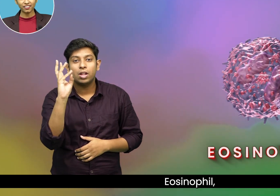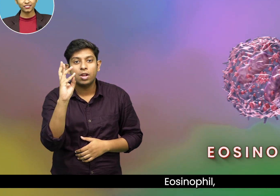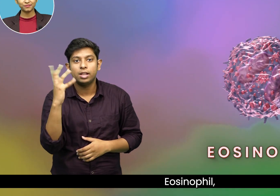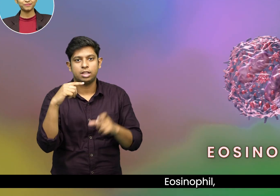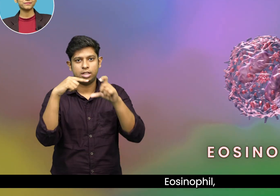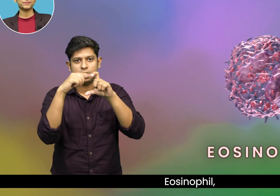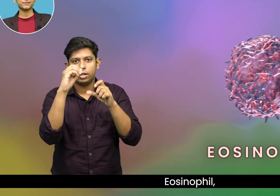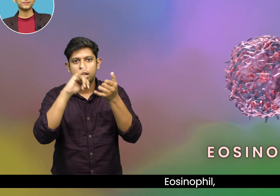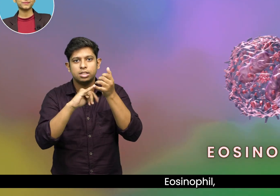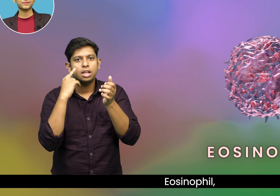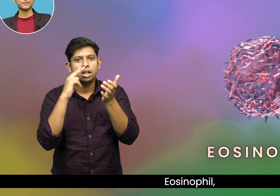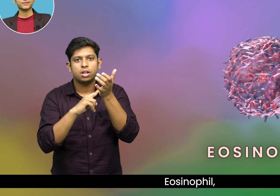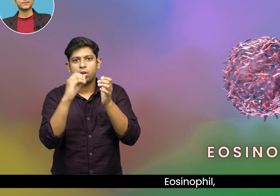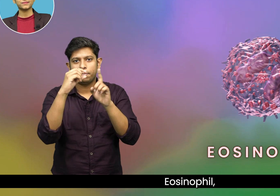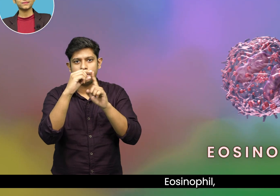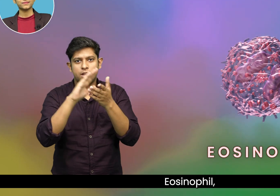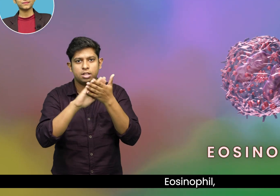eosinophil,